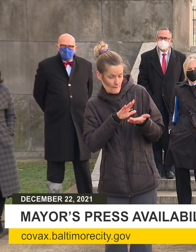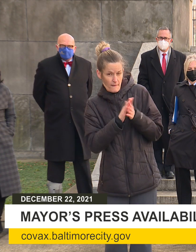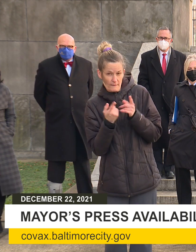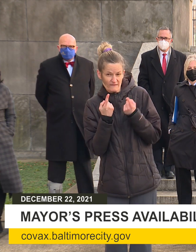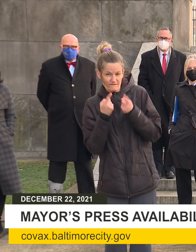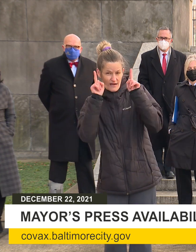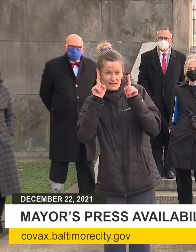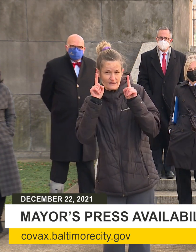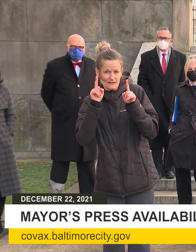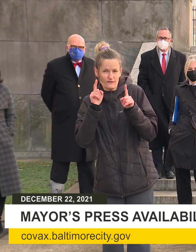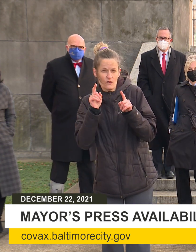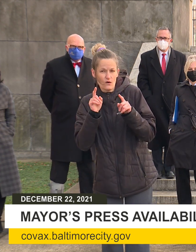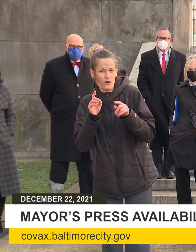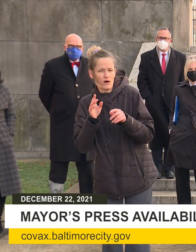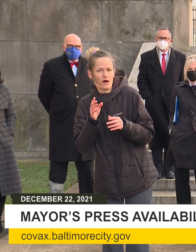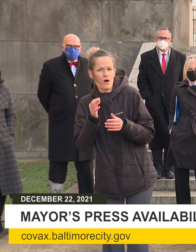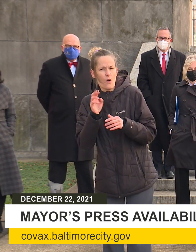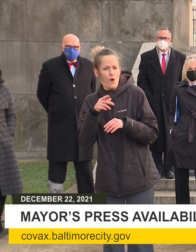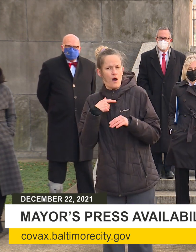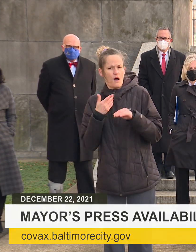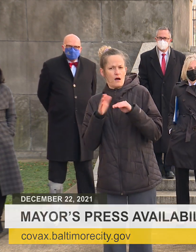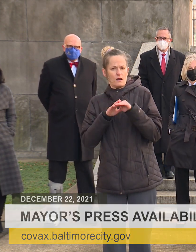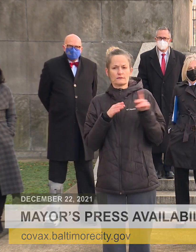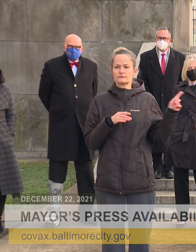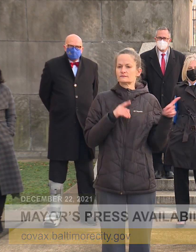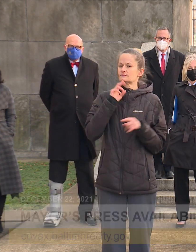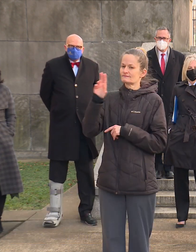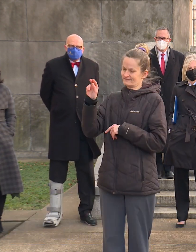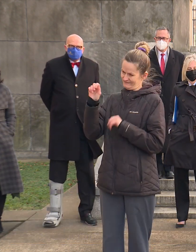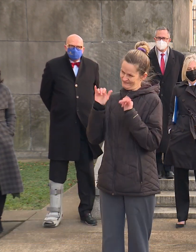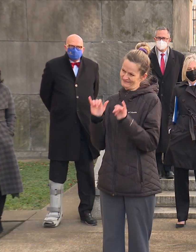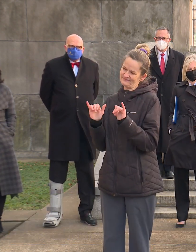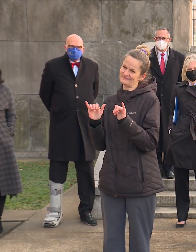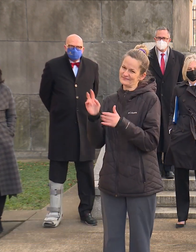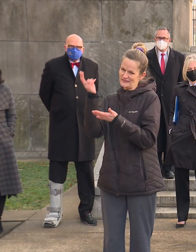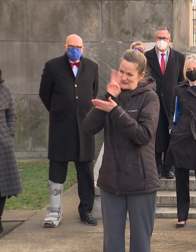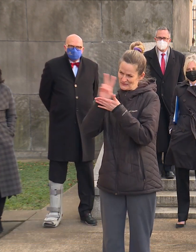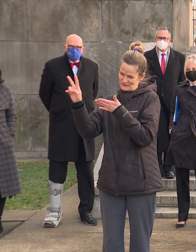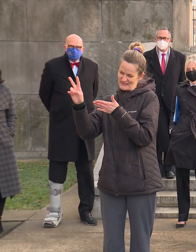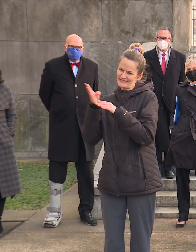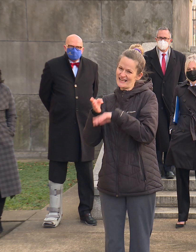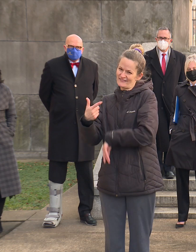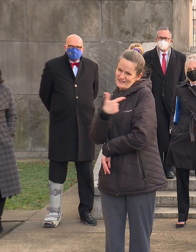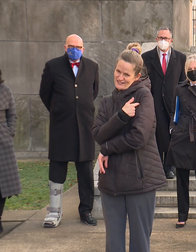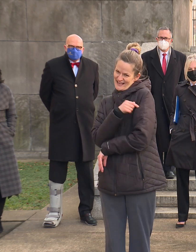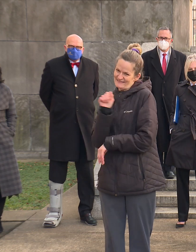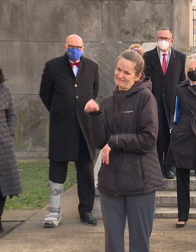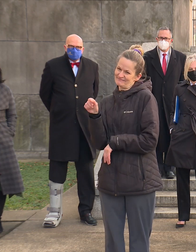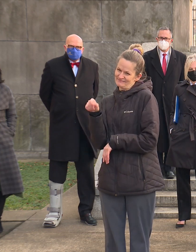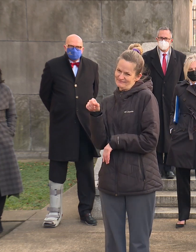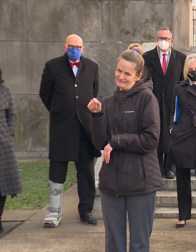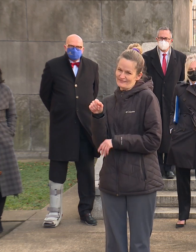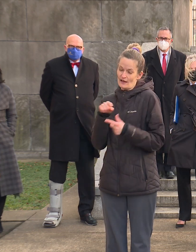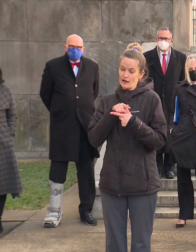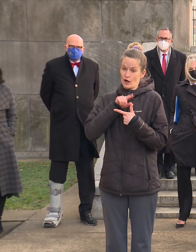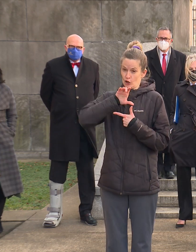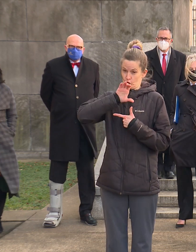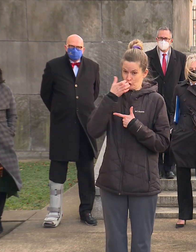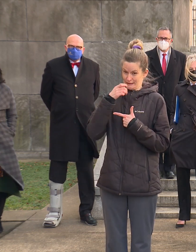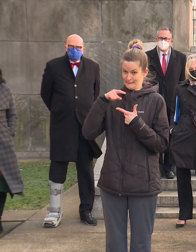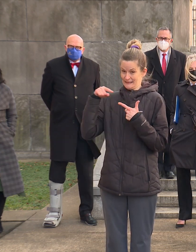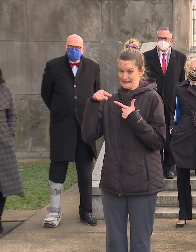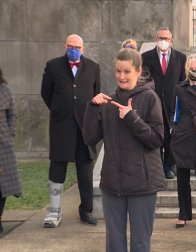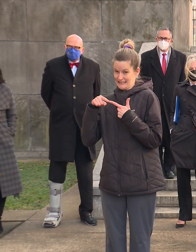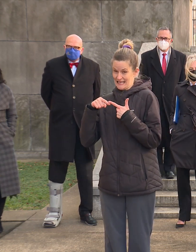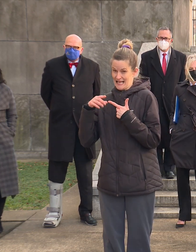2 doses? No, it'll still be the two weeks following. But again, I mean, we have Christmas coming up. We have, additional holidays